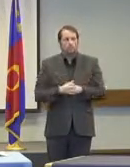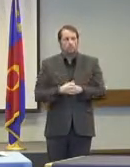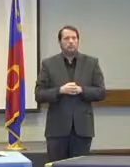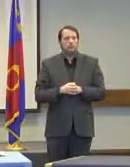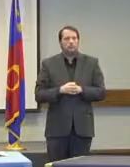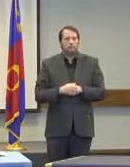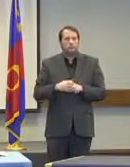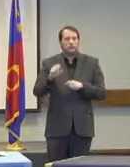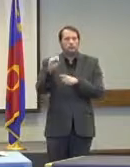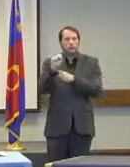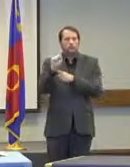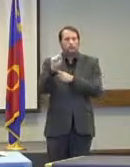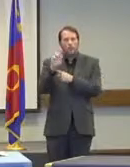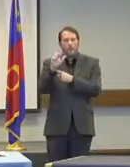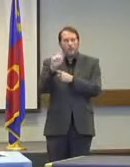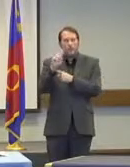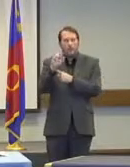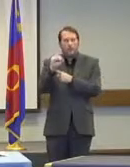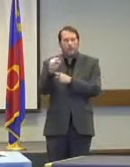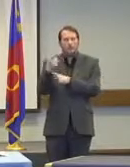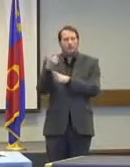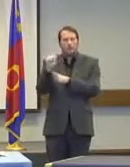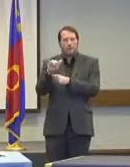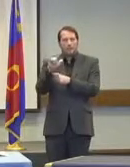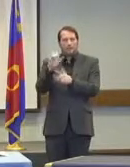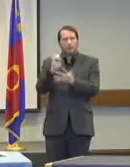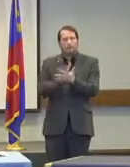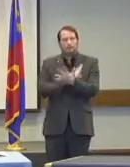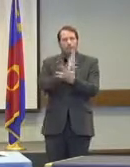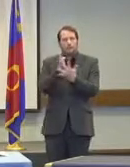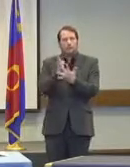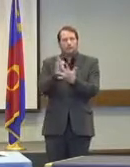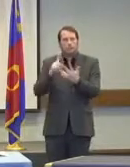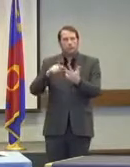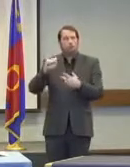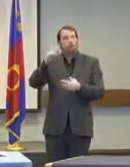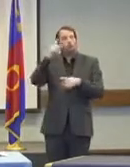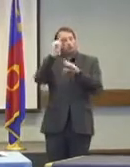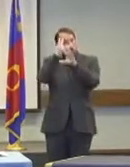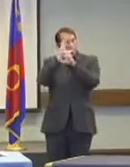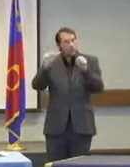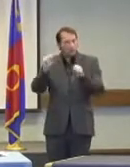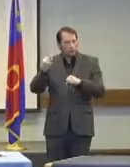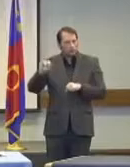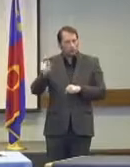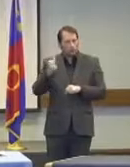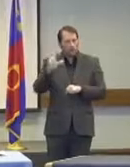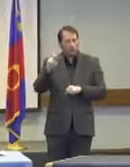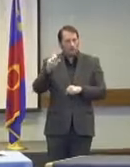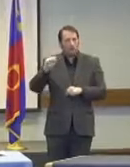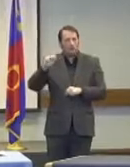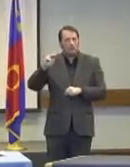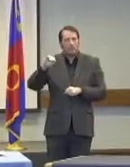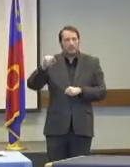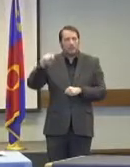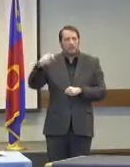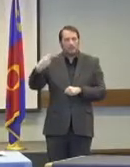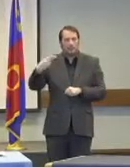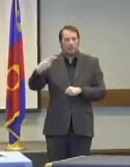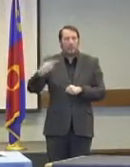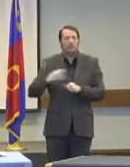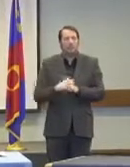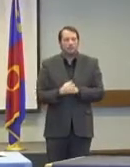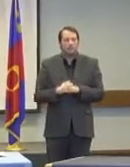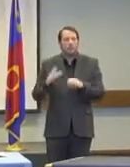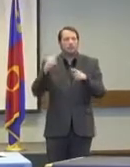Montgomery County Public Schools Superintendent Dr. Jack Smith, and Director of Office Emergency Management,